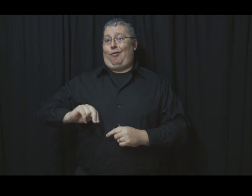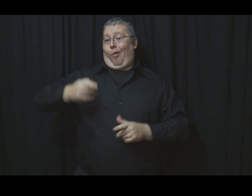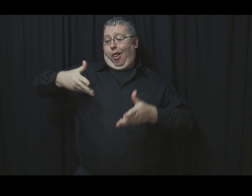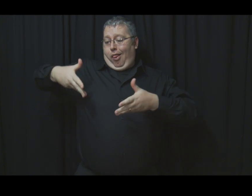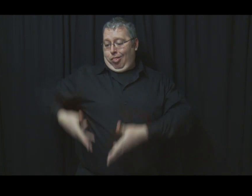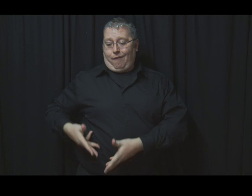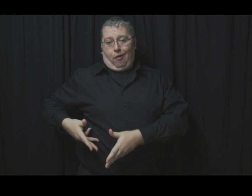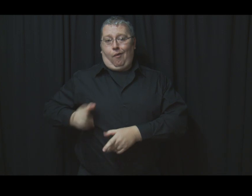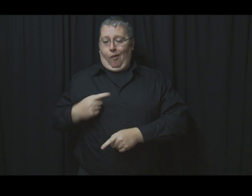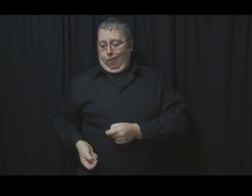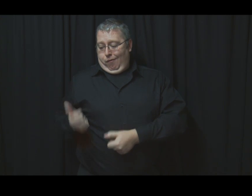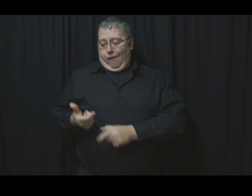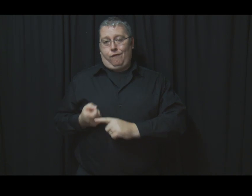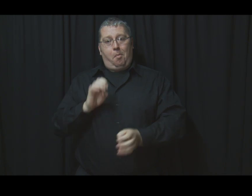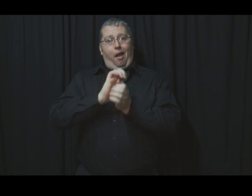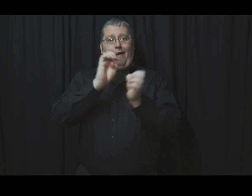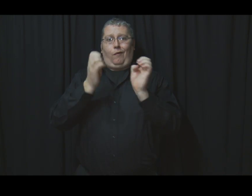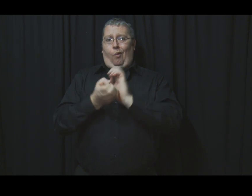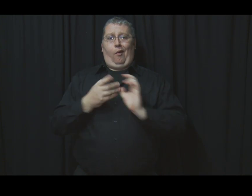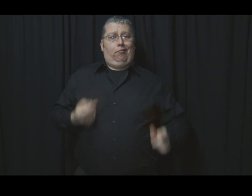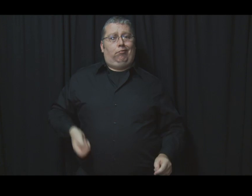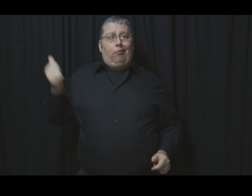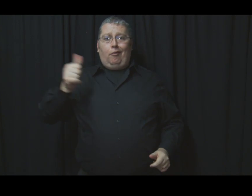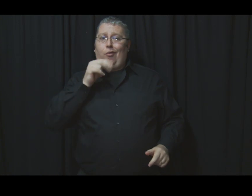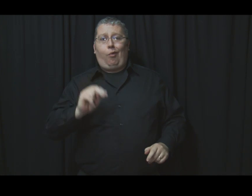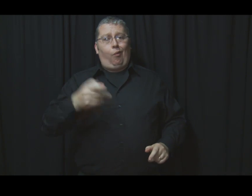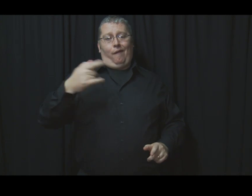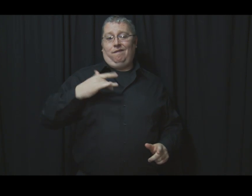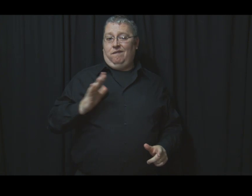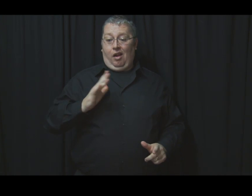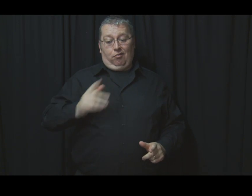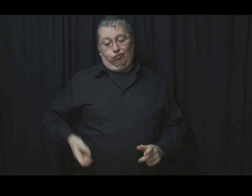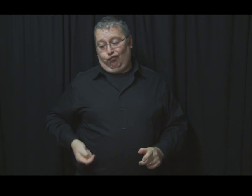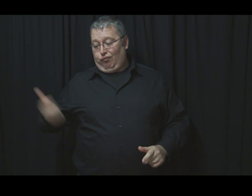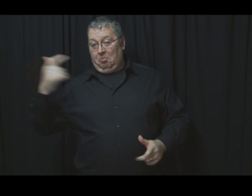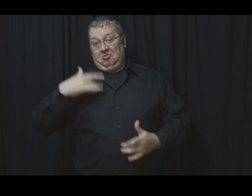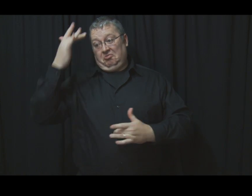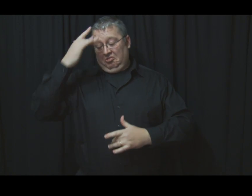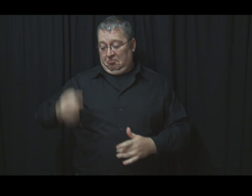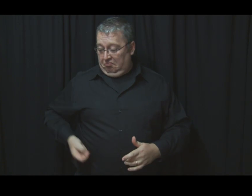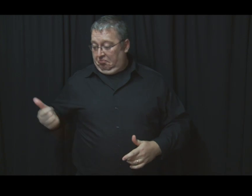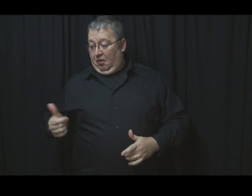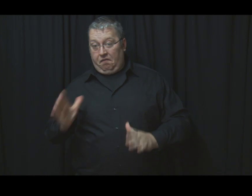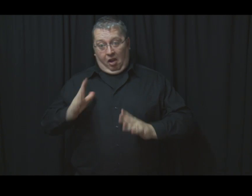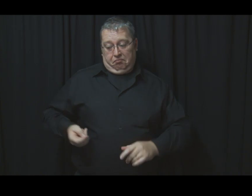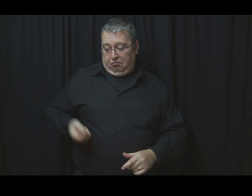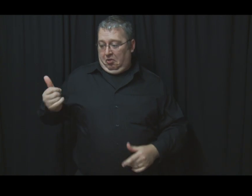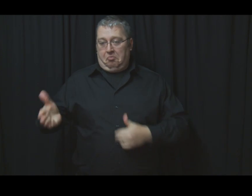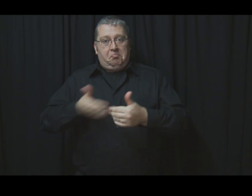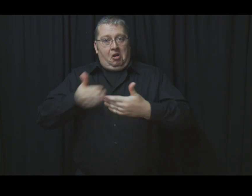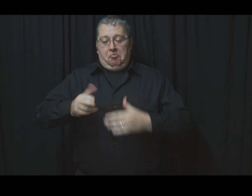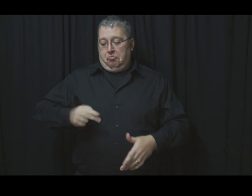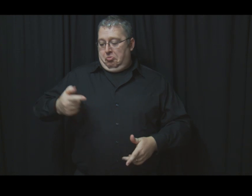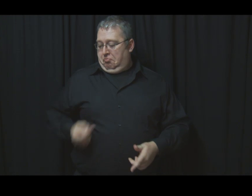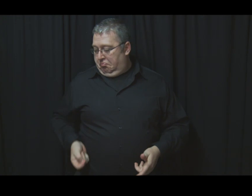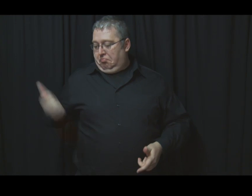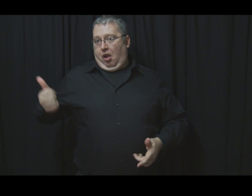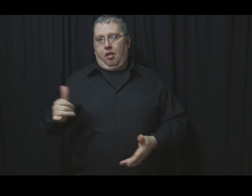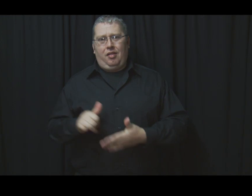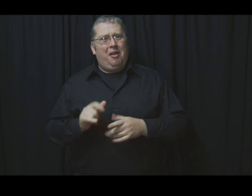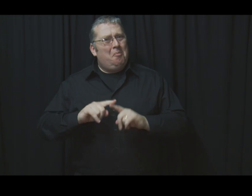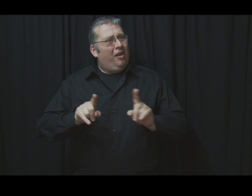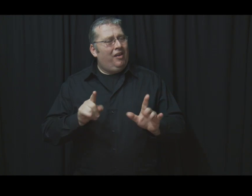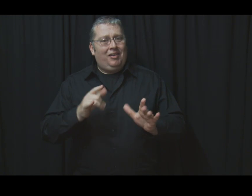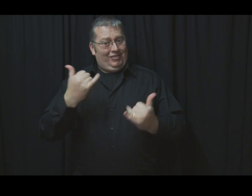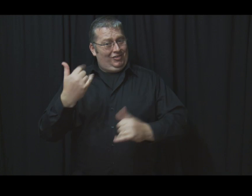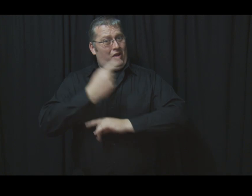from our evolutionary ancestry, so when it's okay, rip it out. When it's disease, rip it out, rip it out anyway. But these